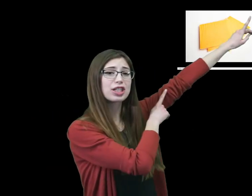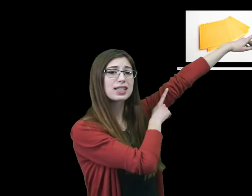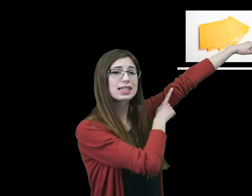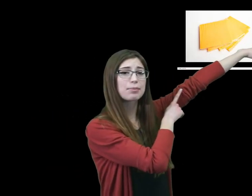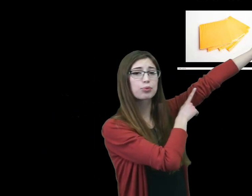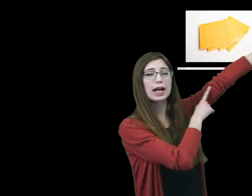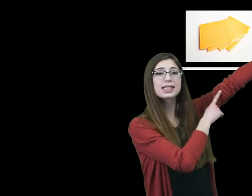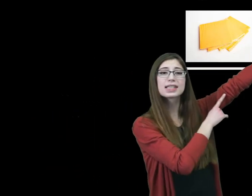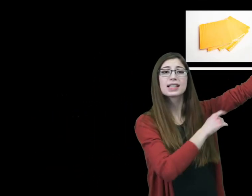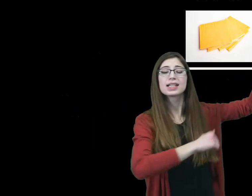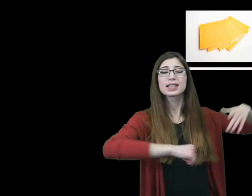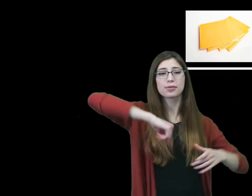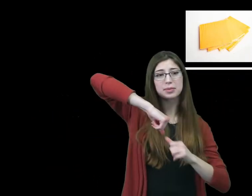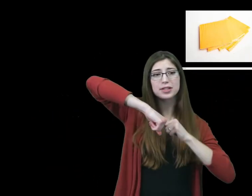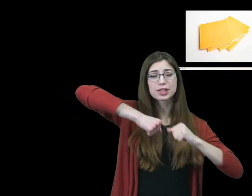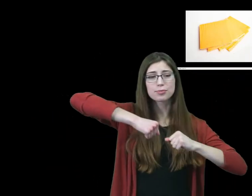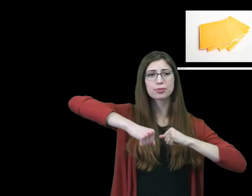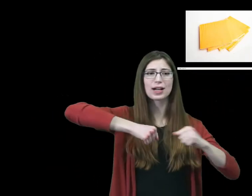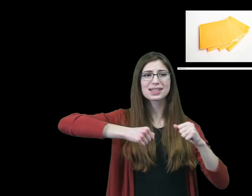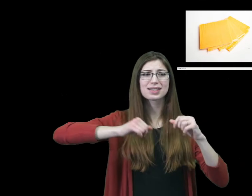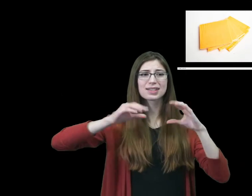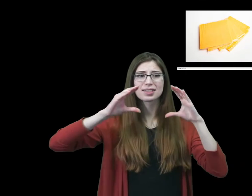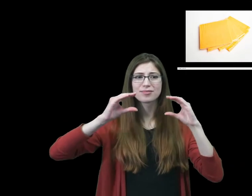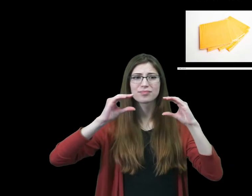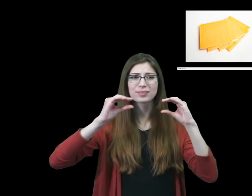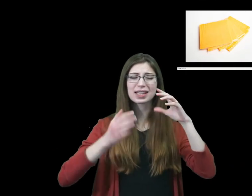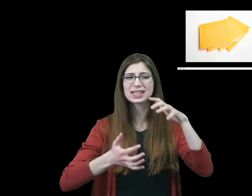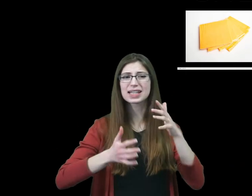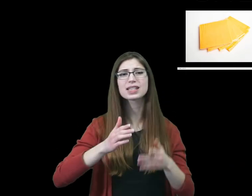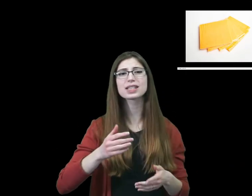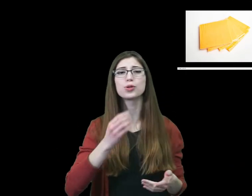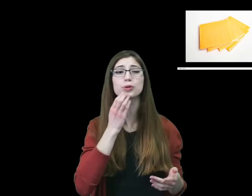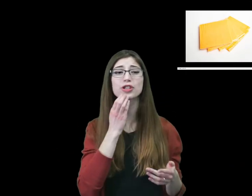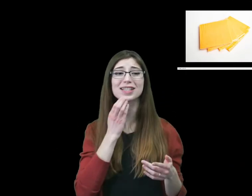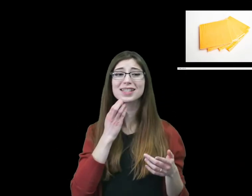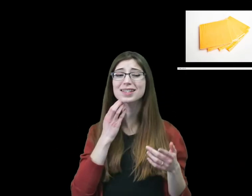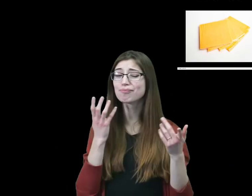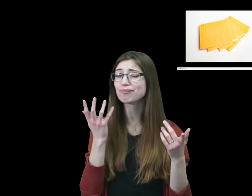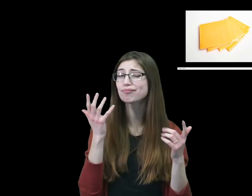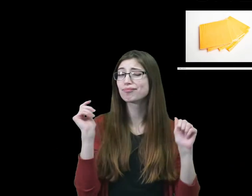cheese press that would be used to press and condense old cheeses,